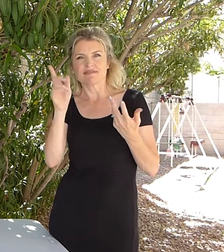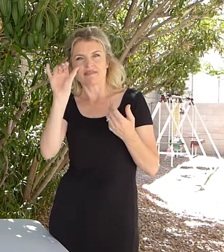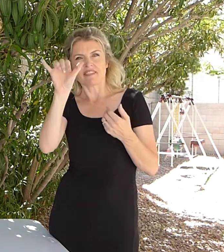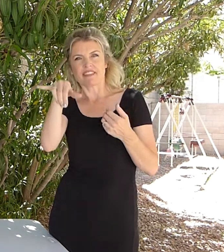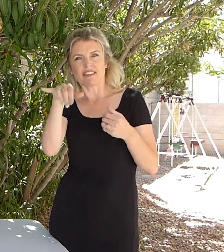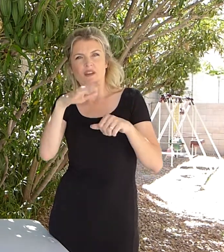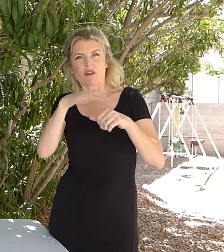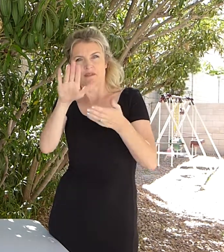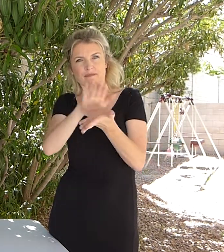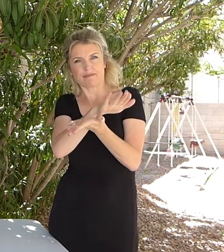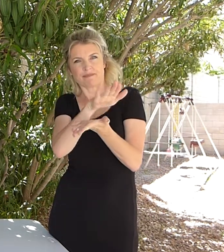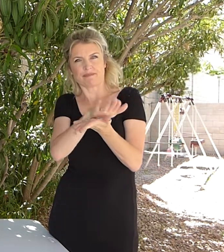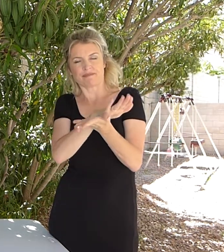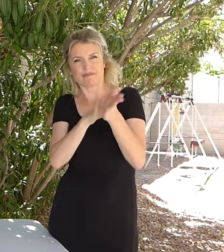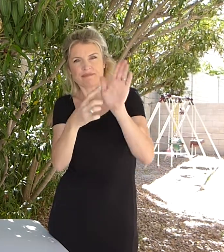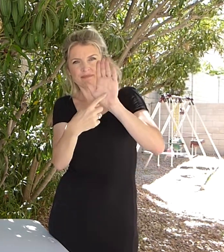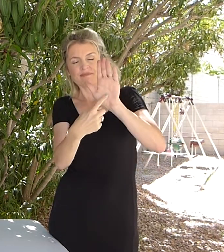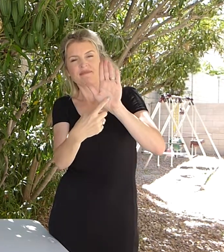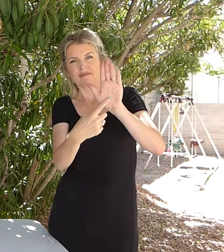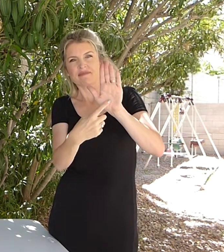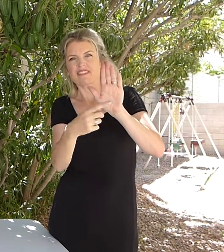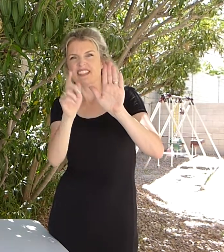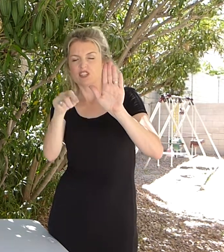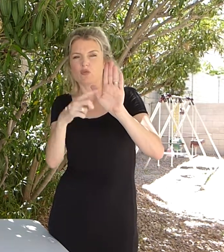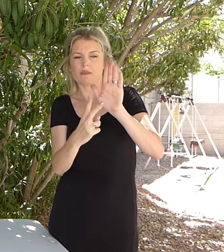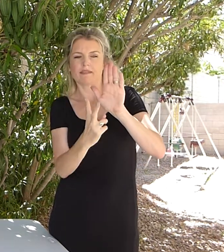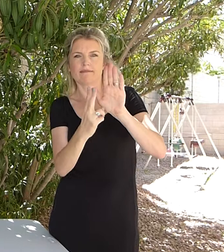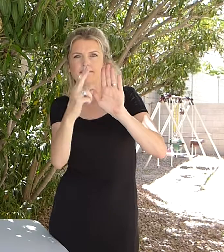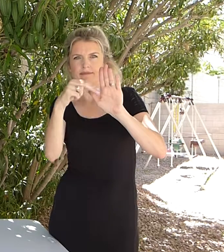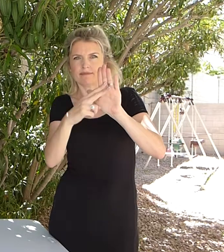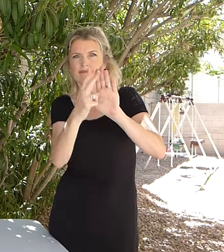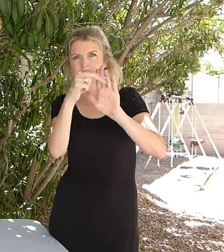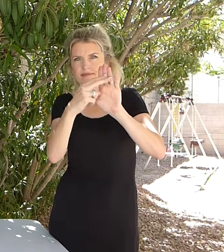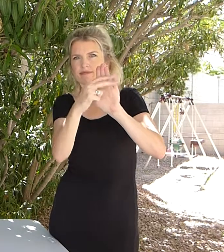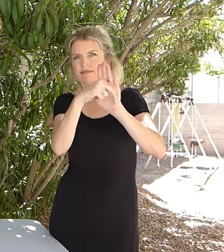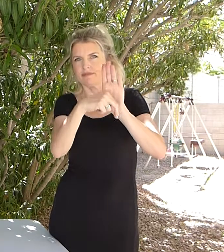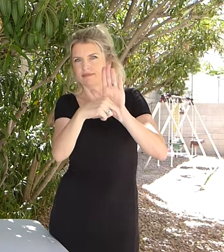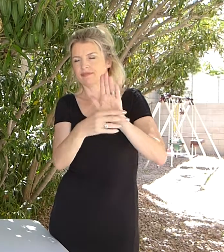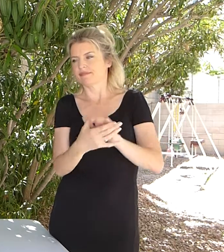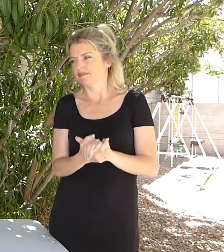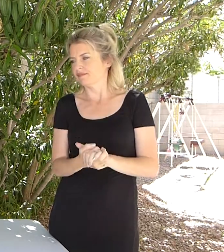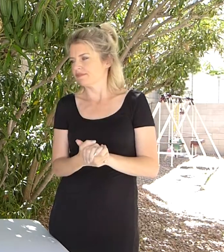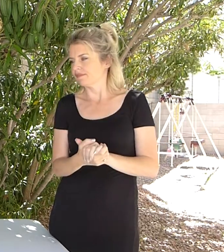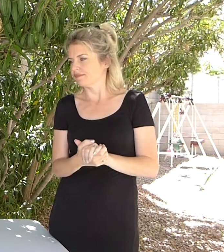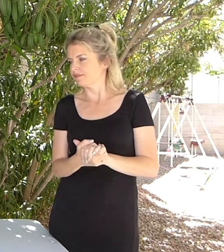like this on your paper, and you're going to need to cut that out.